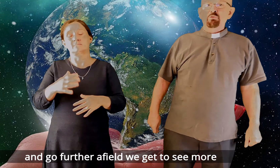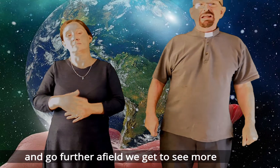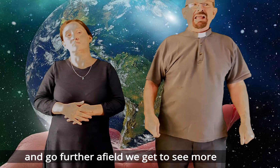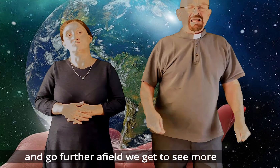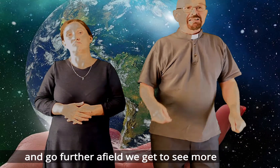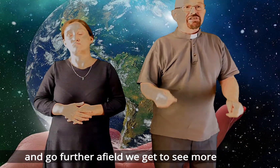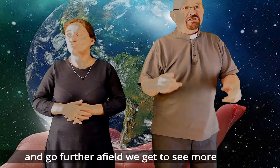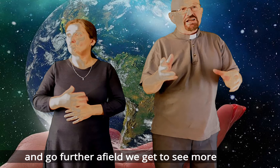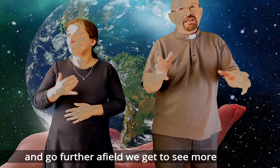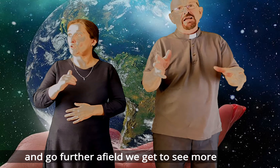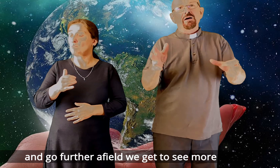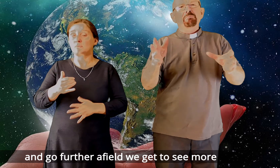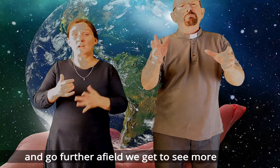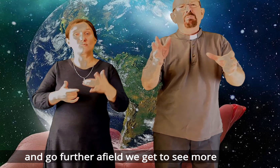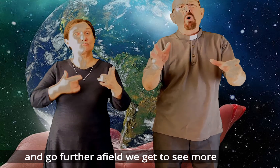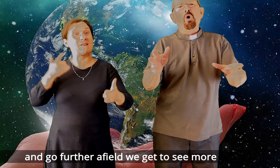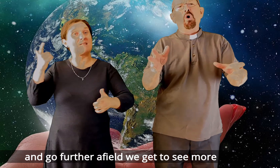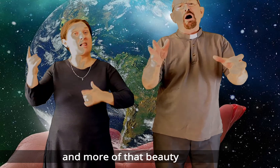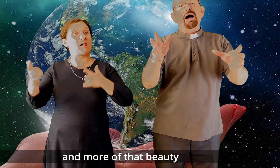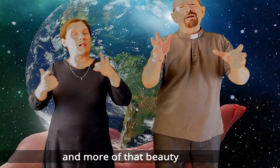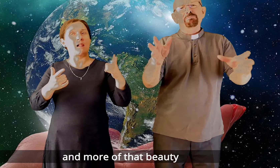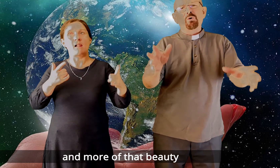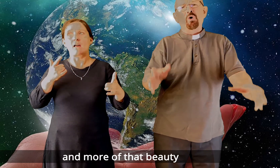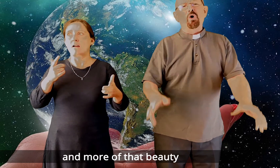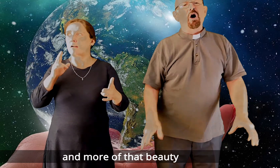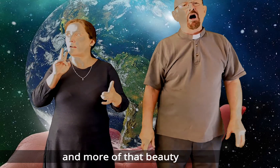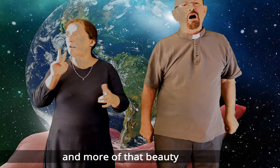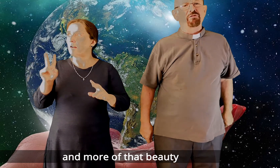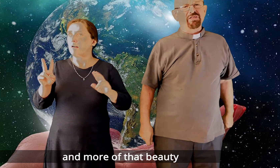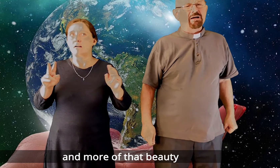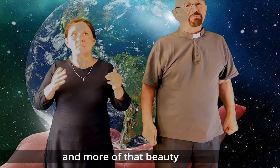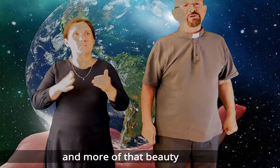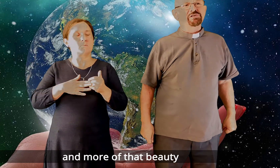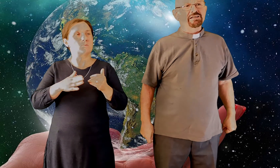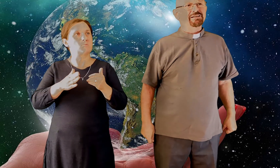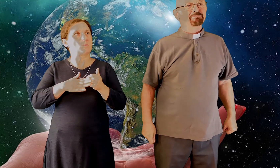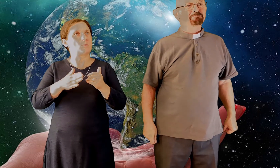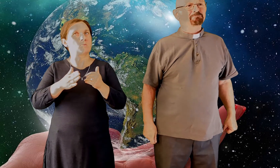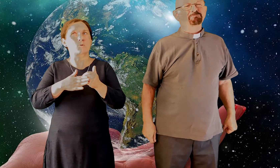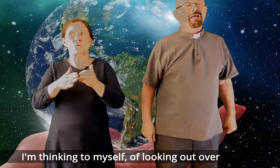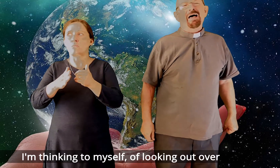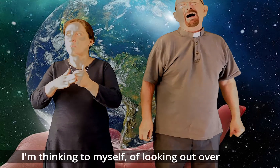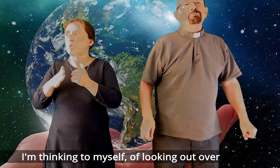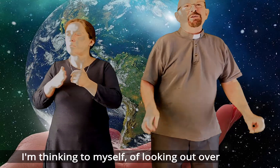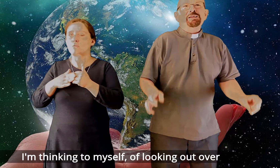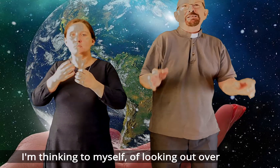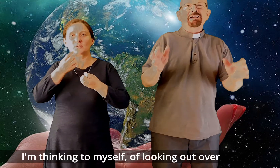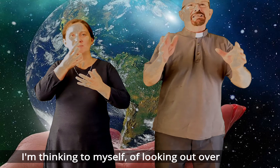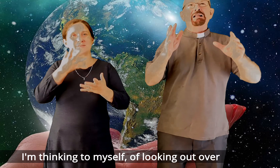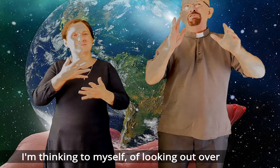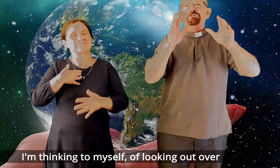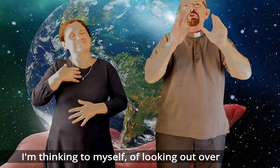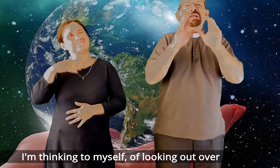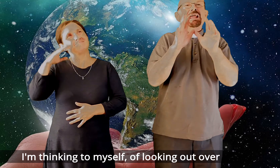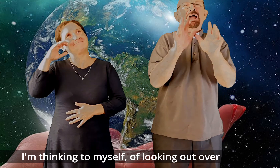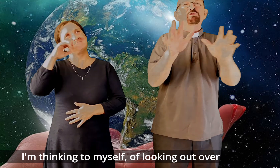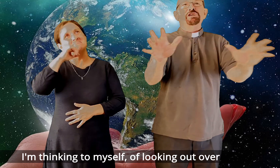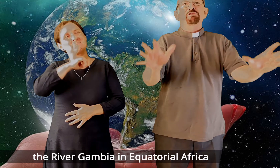get to see more and more of that beauty. I'm thinking to myself of looking out over the